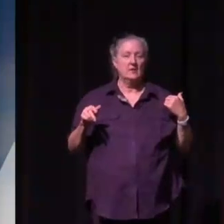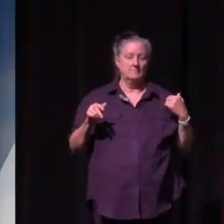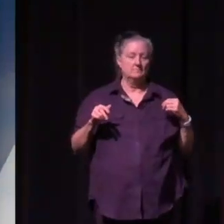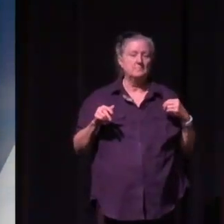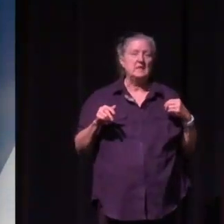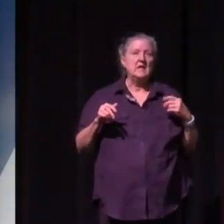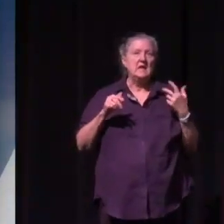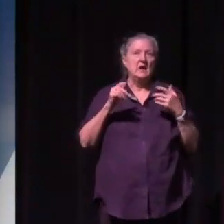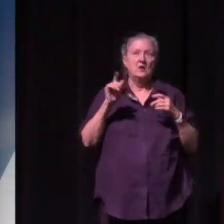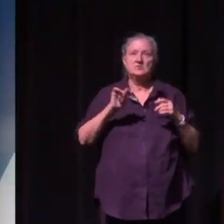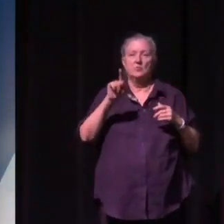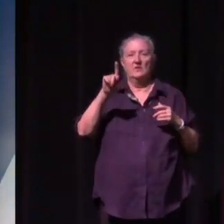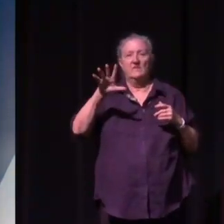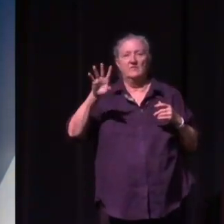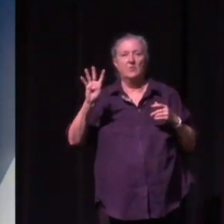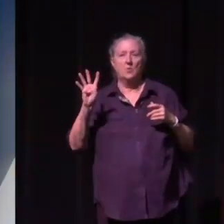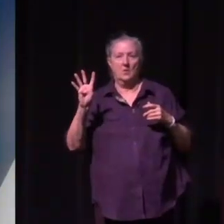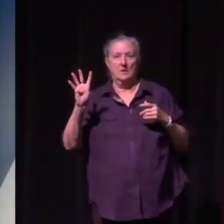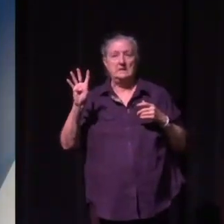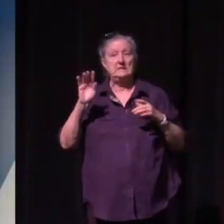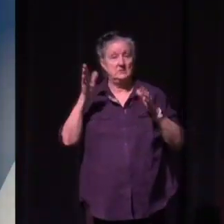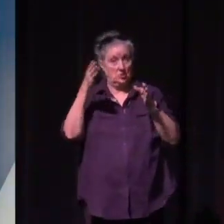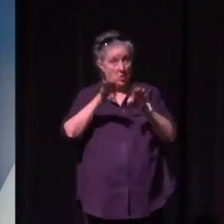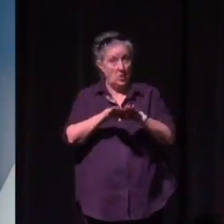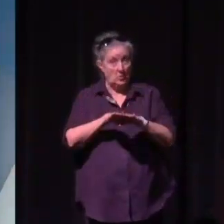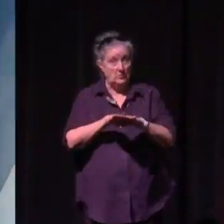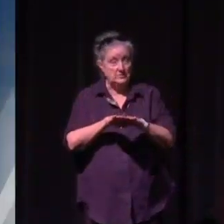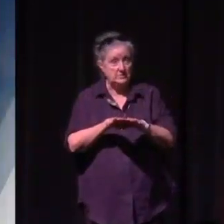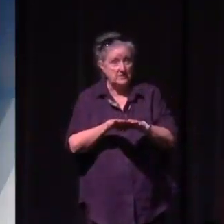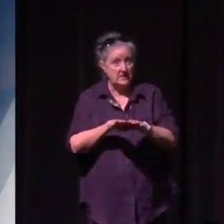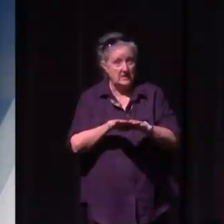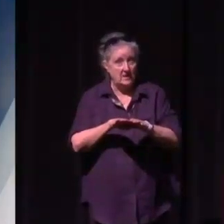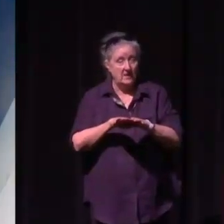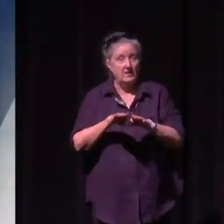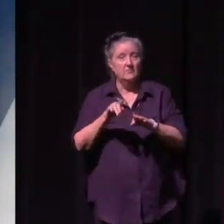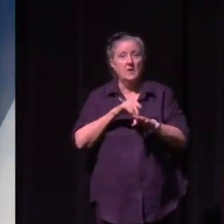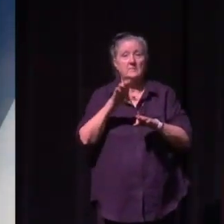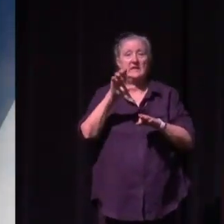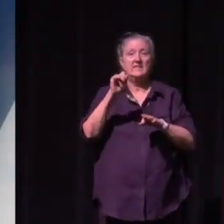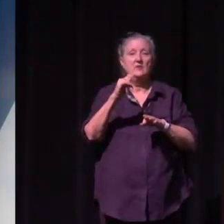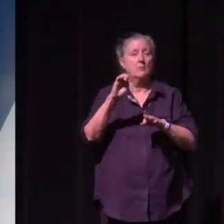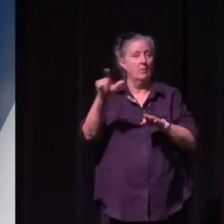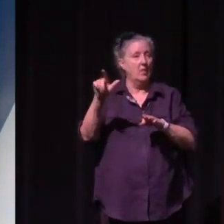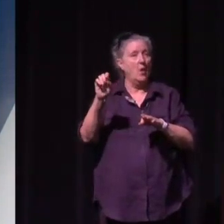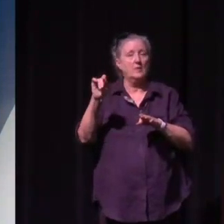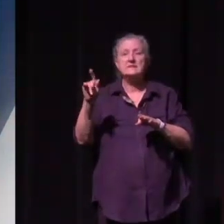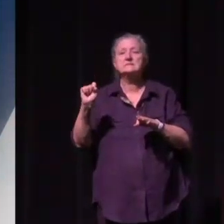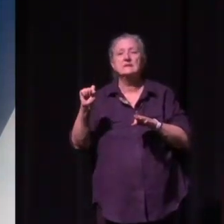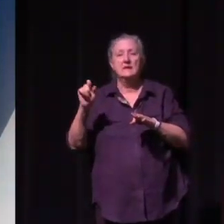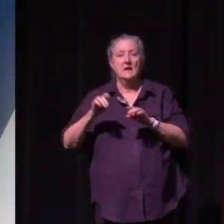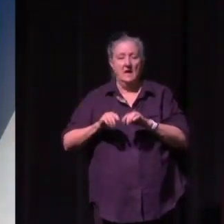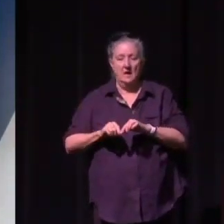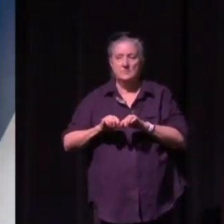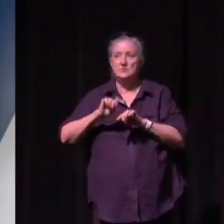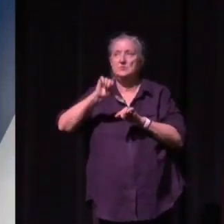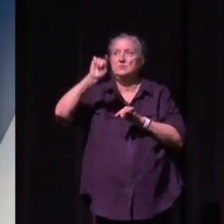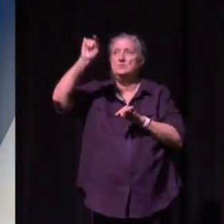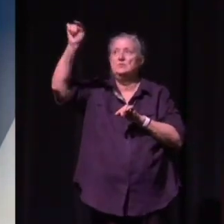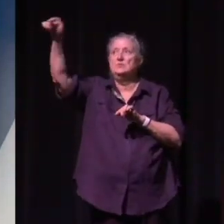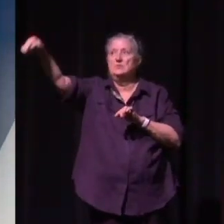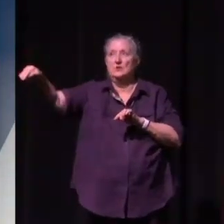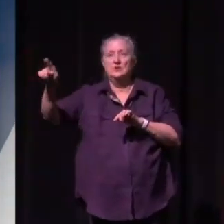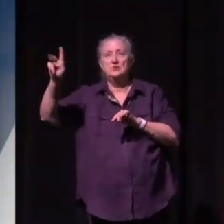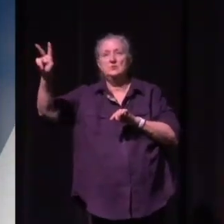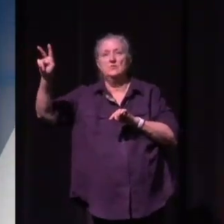Also, the 154 is closed from Cathedral Oaks all the way up to the